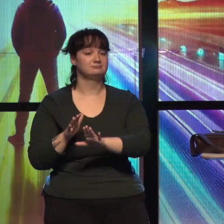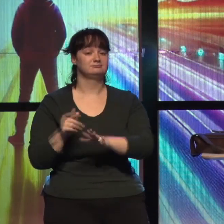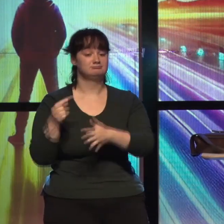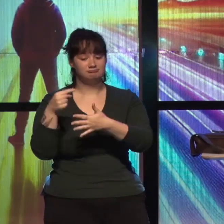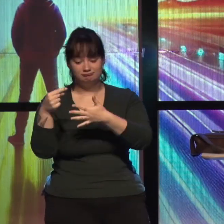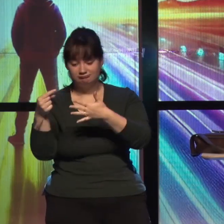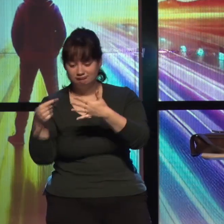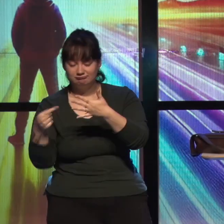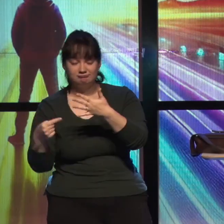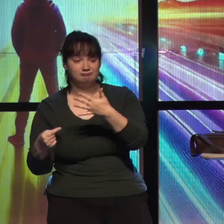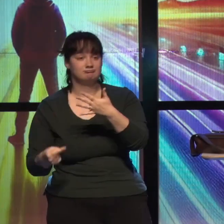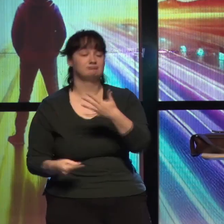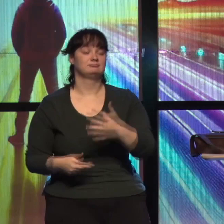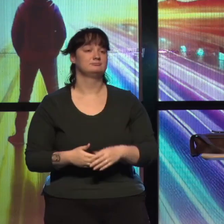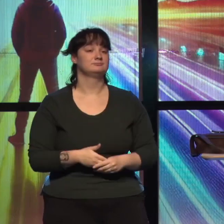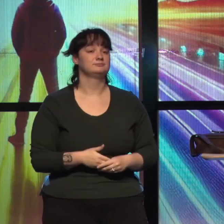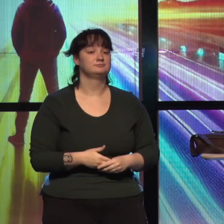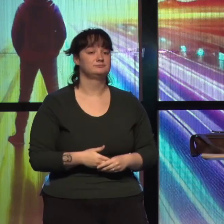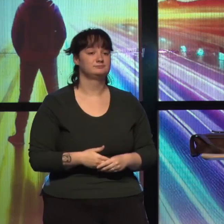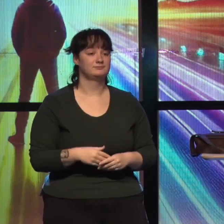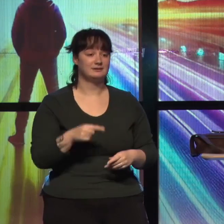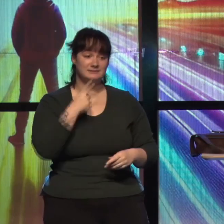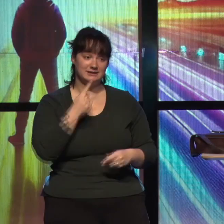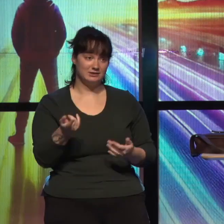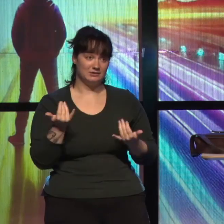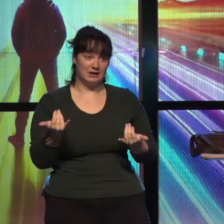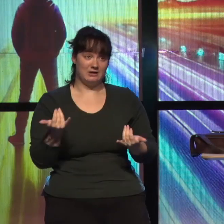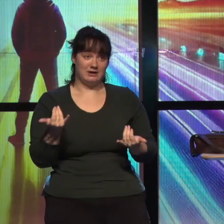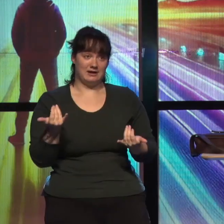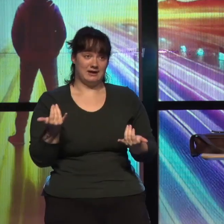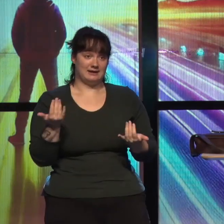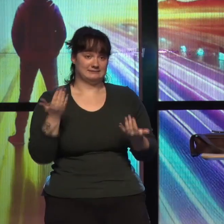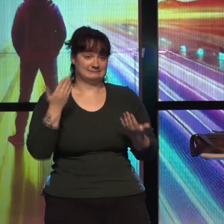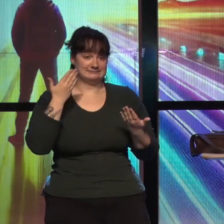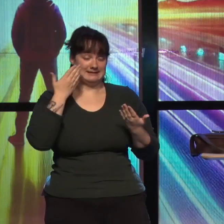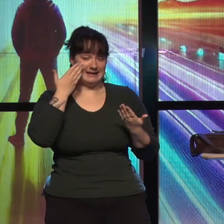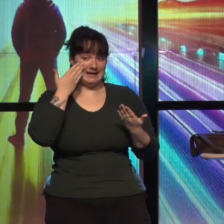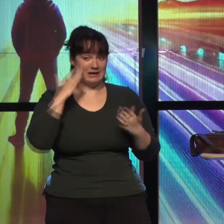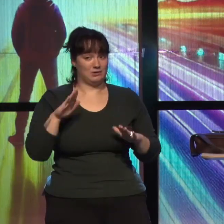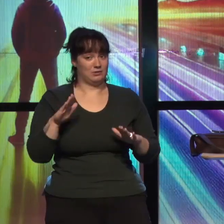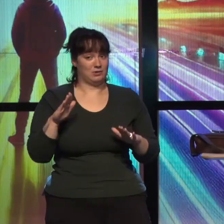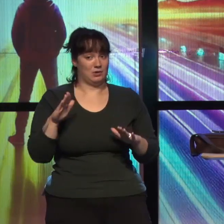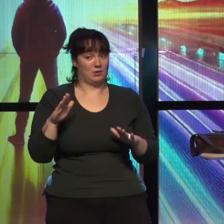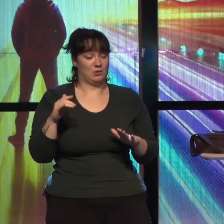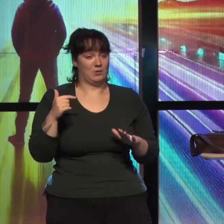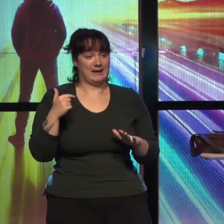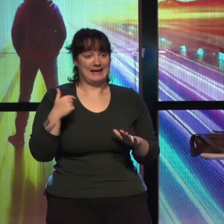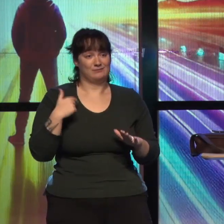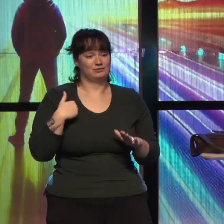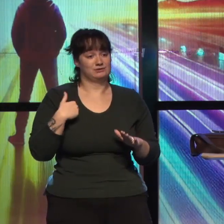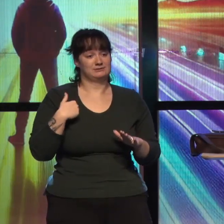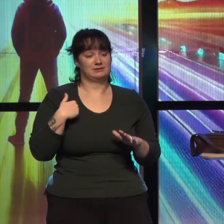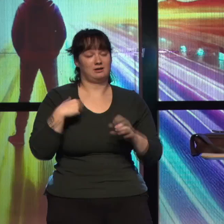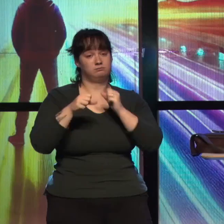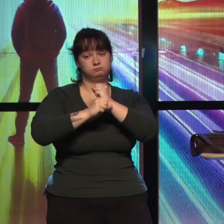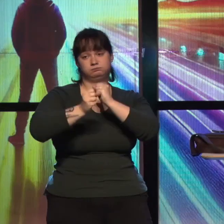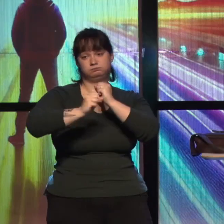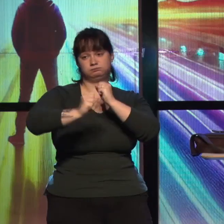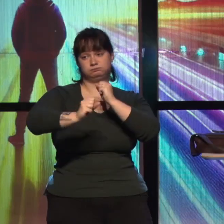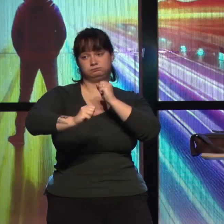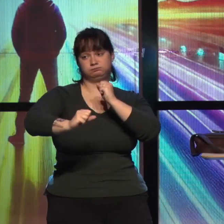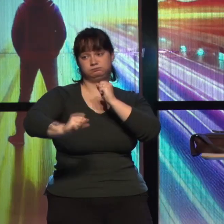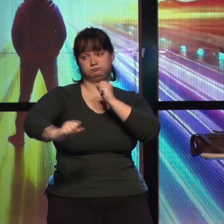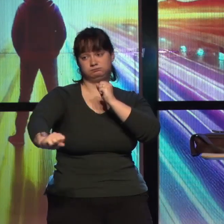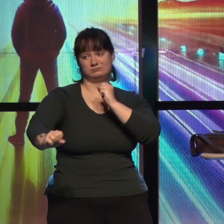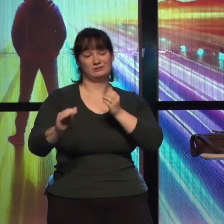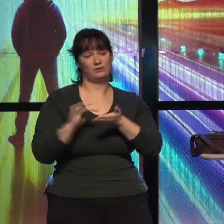the donations, all that stuff. But I'm telling you, I don't know if we're going to get to anything but me talking today, all right? So just forgive me,